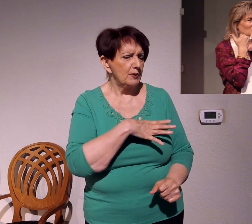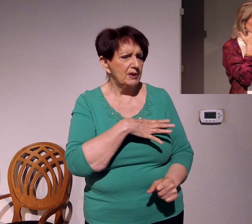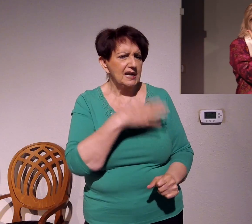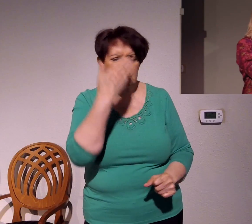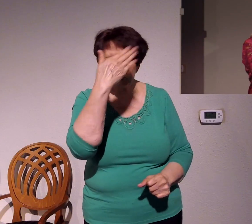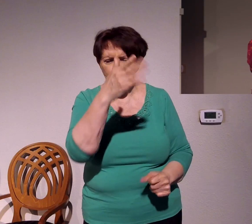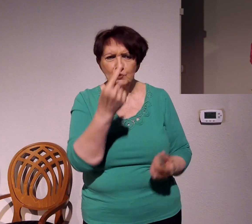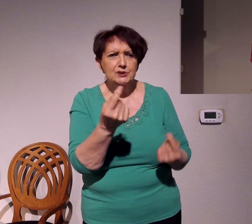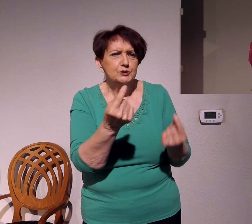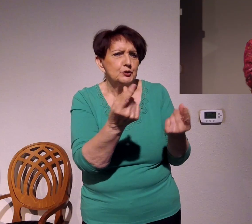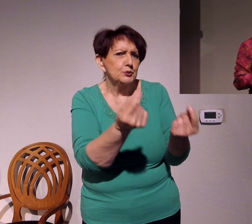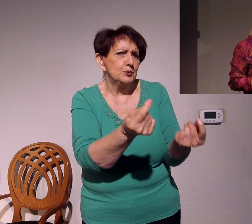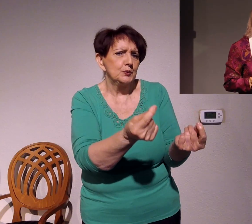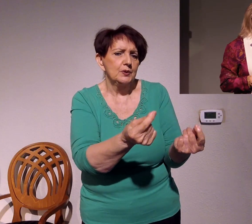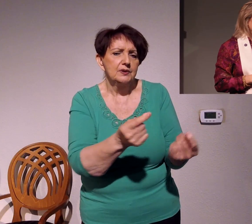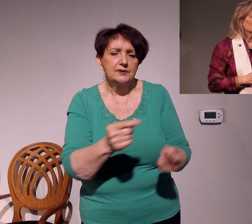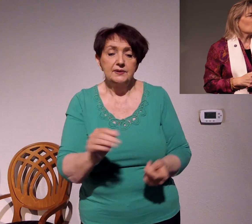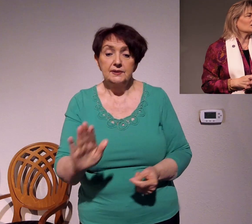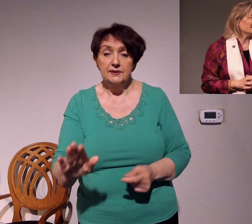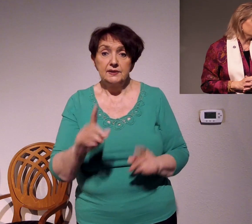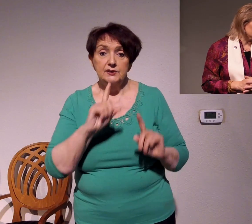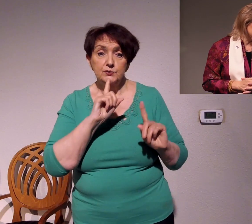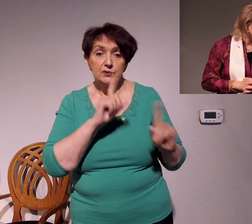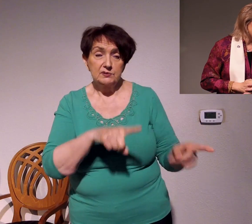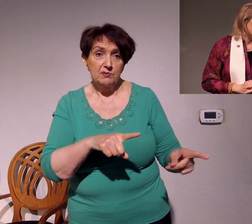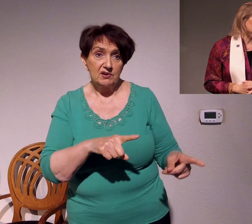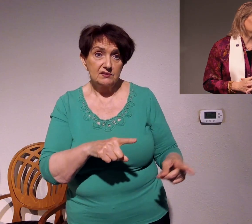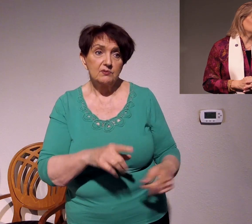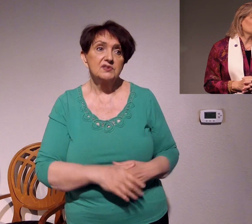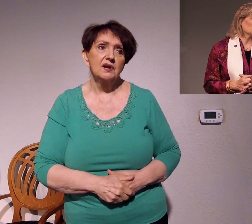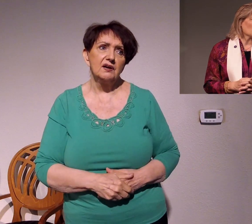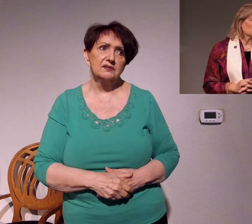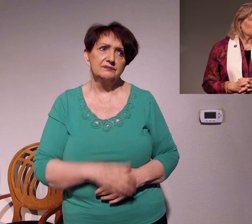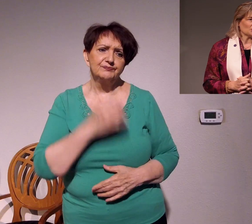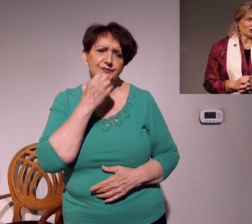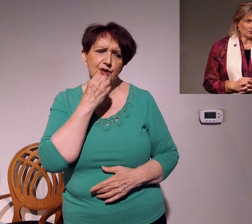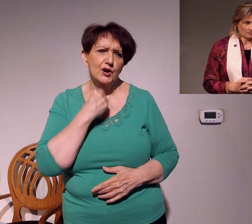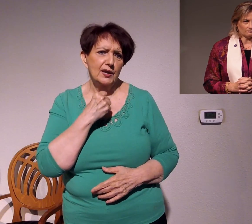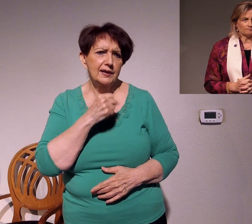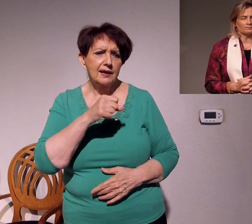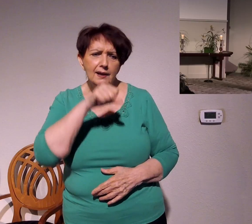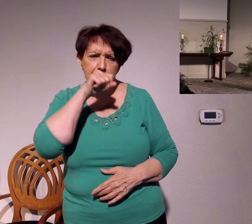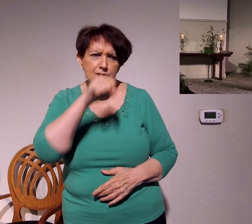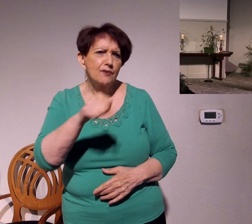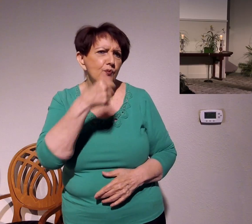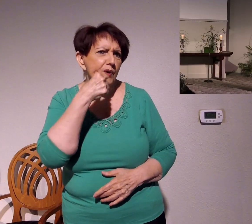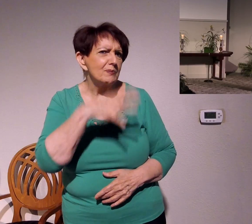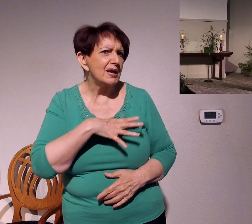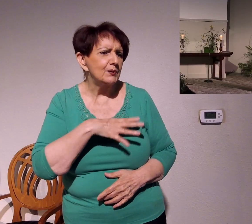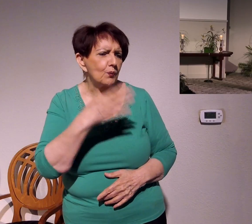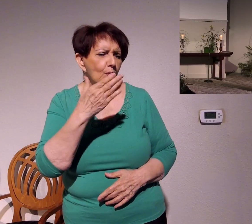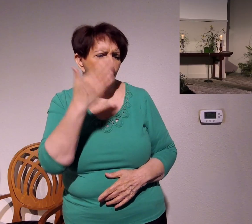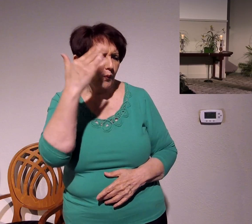do." His response was, "Darling, I love women, why shouldn't you?"